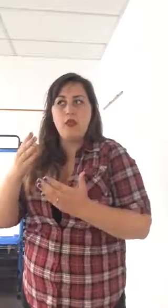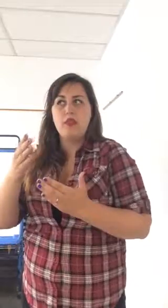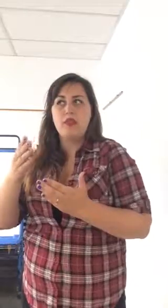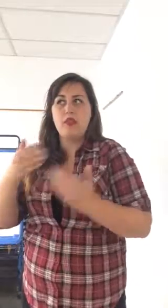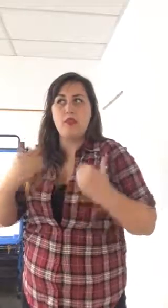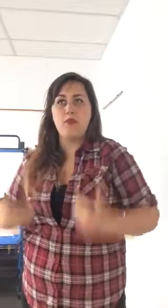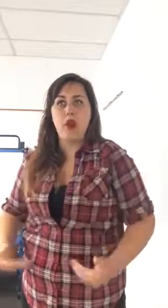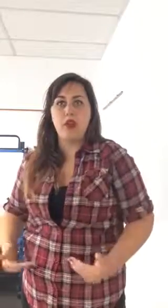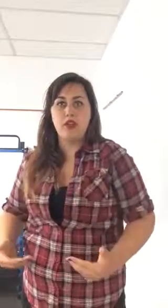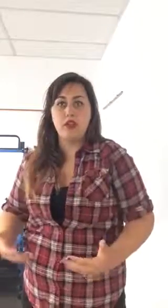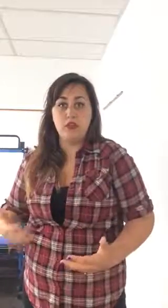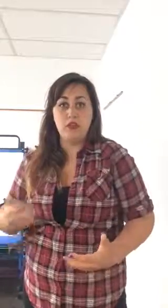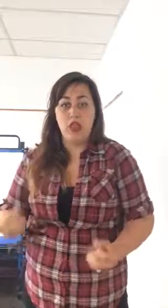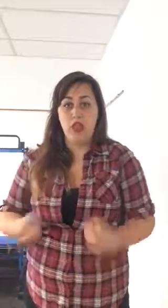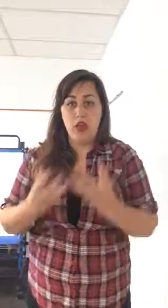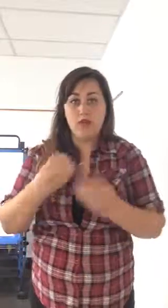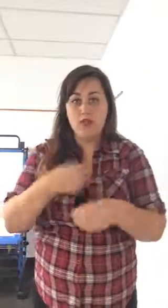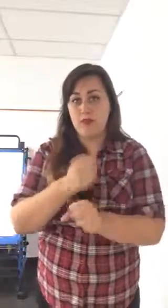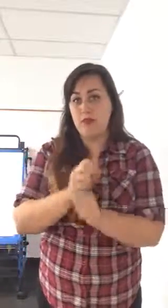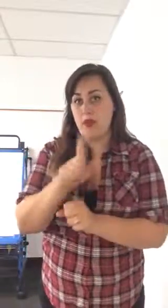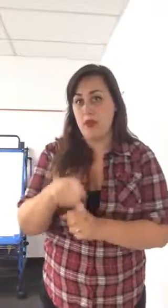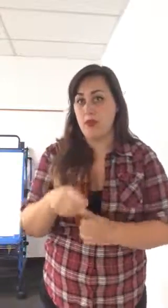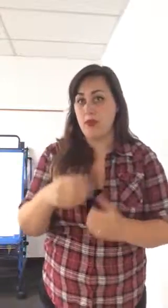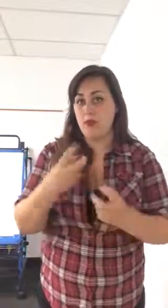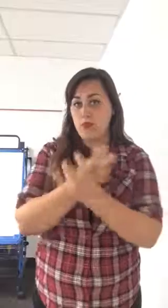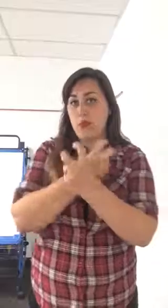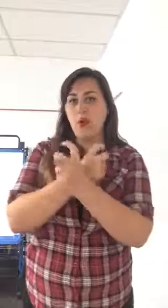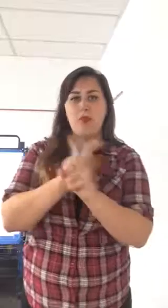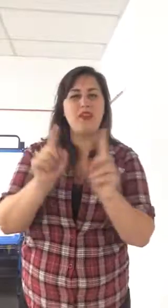bone. It's not true. It's not true at all.